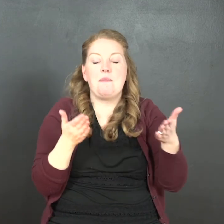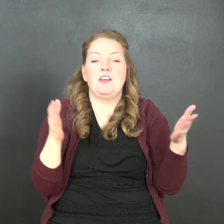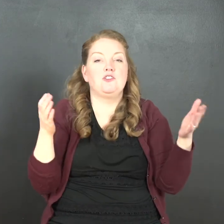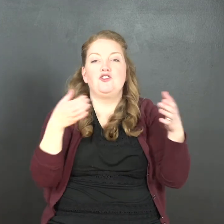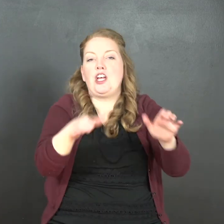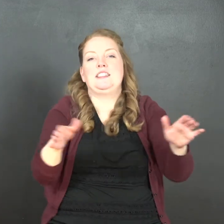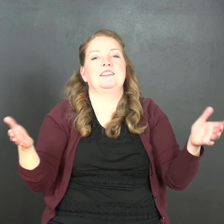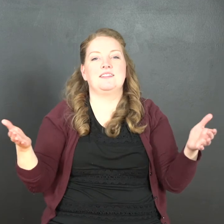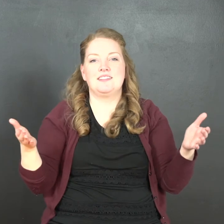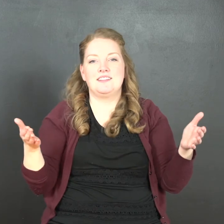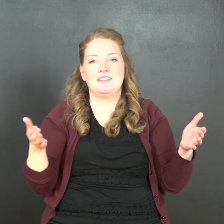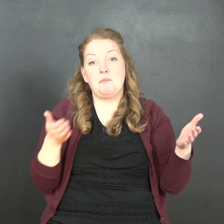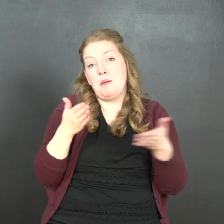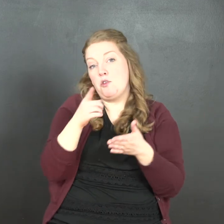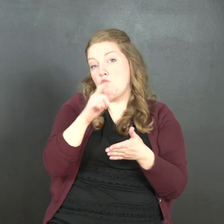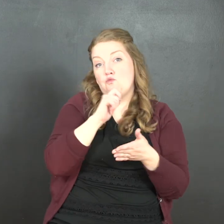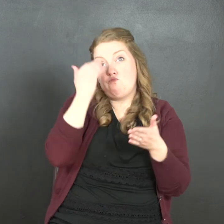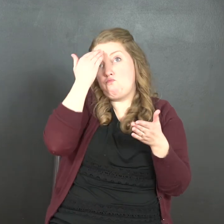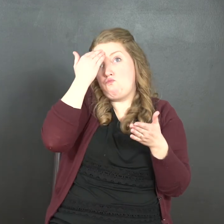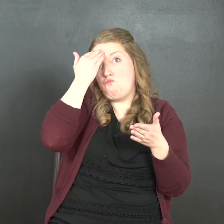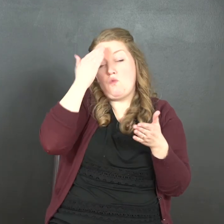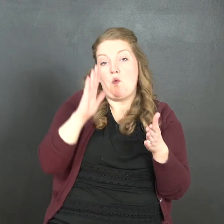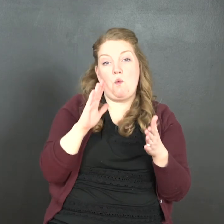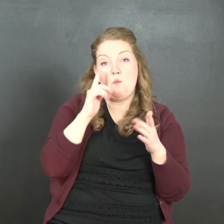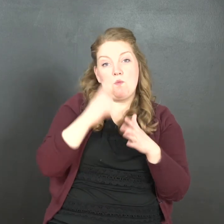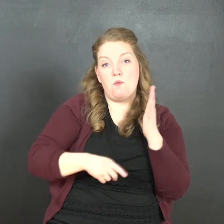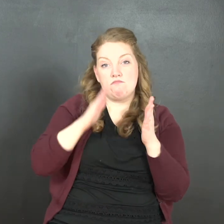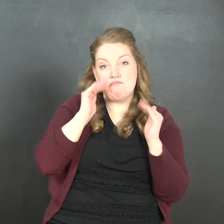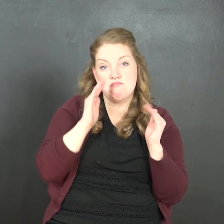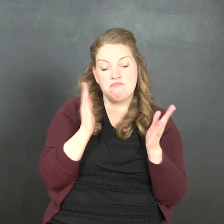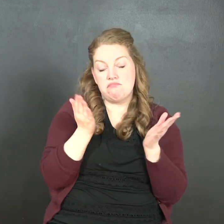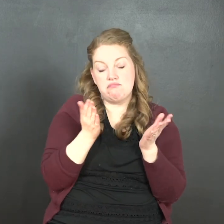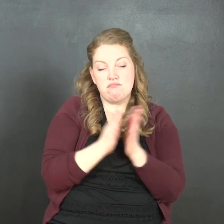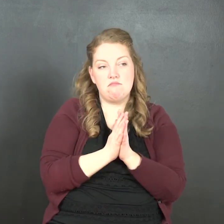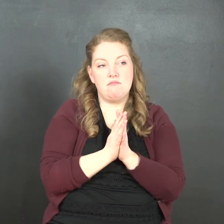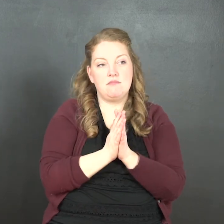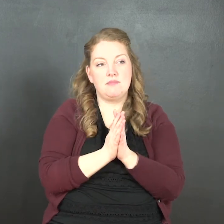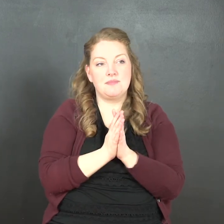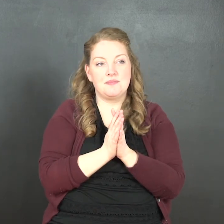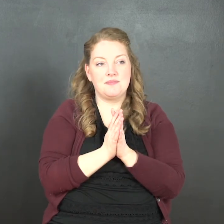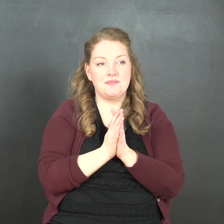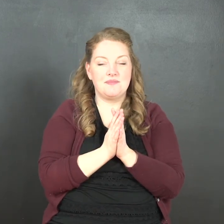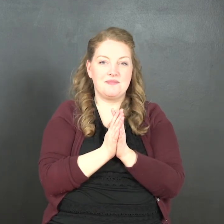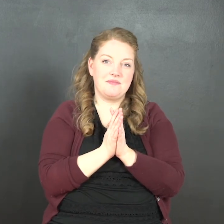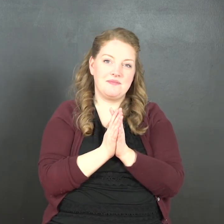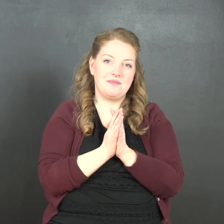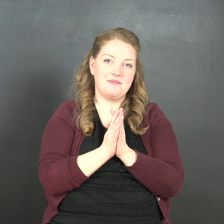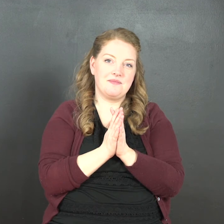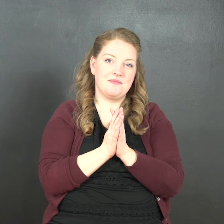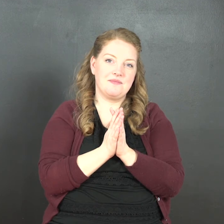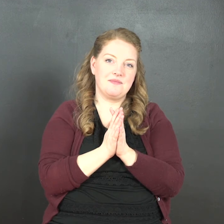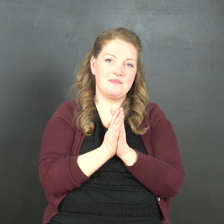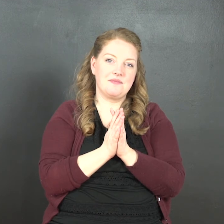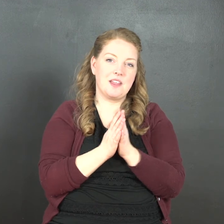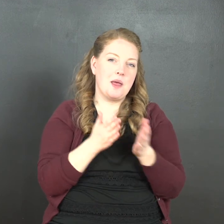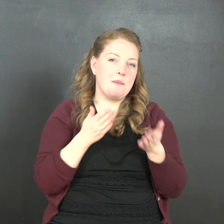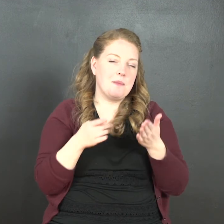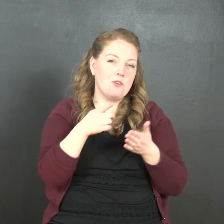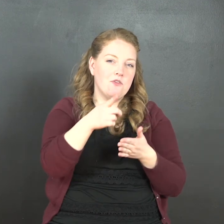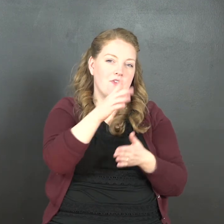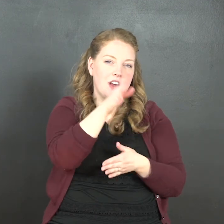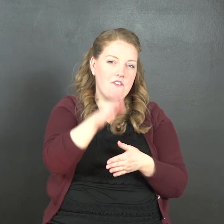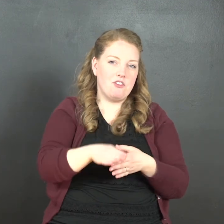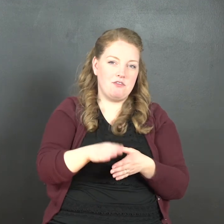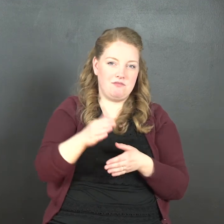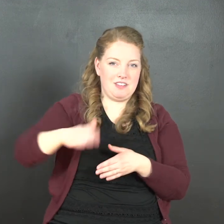expect. Maybe there's never been a time in your life where that you've trusted Jesus in his death, burial, and